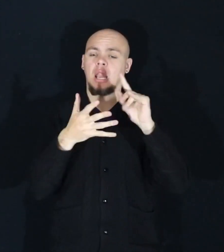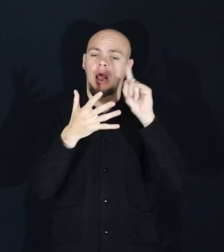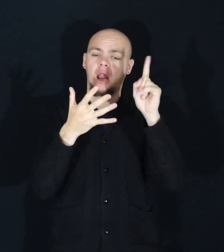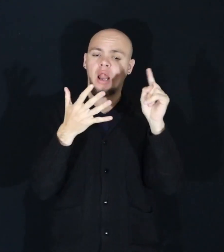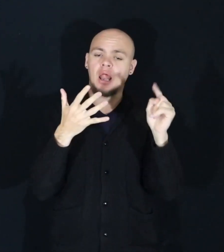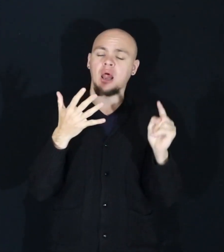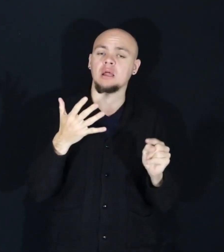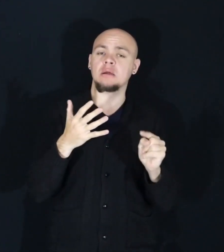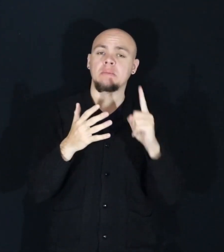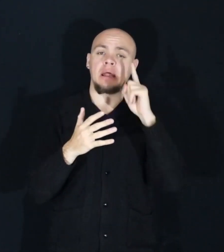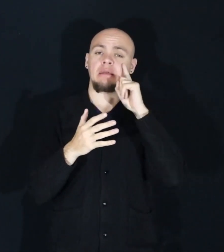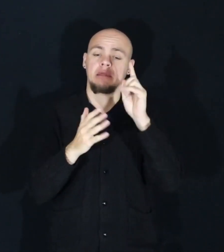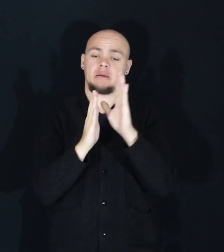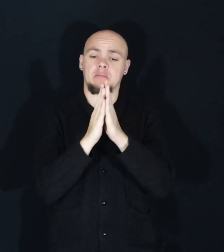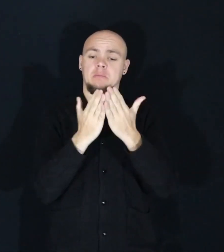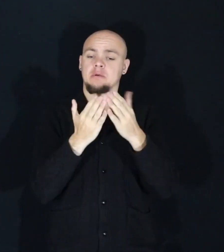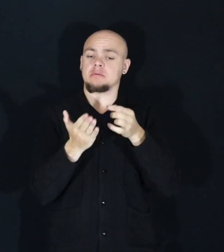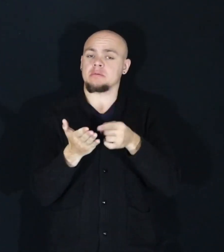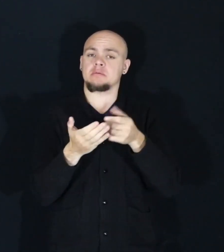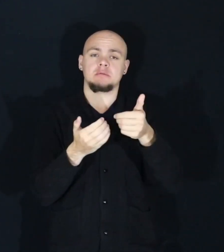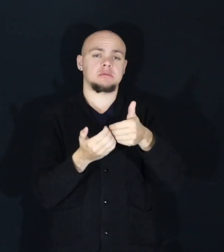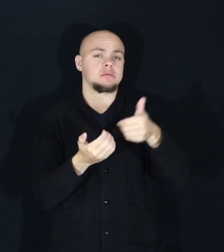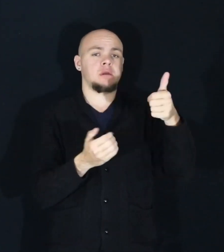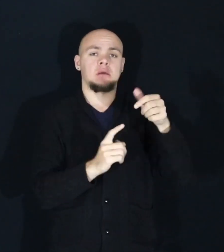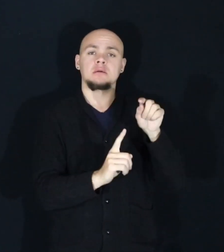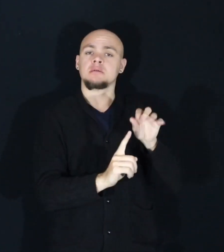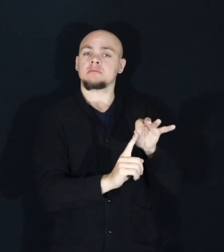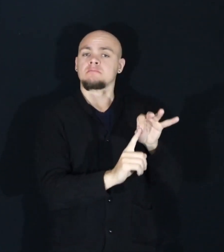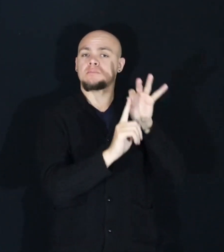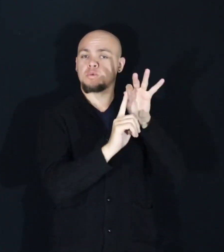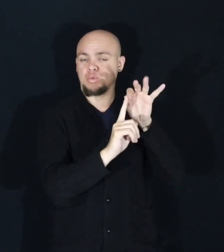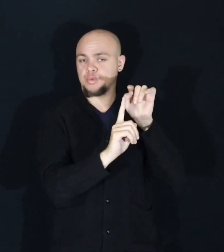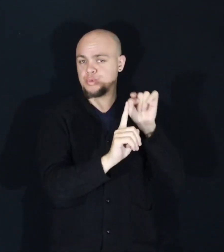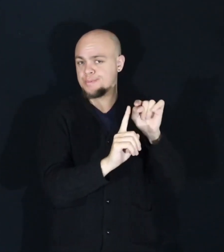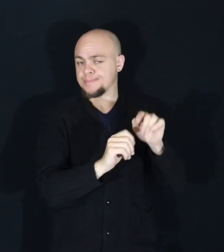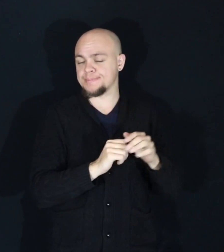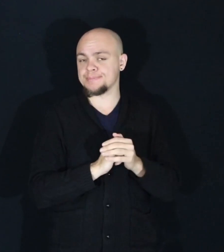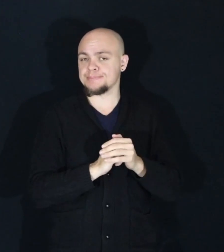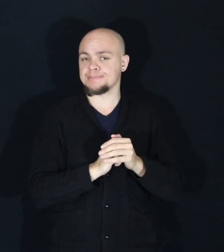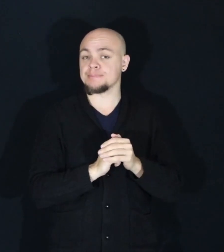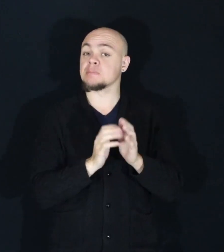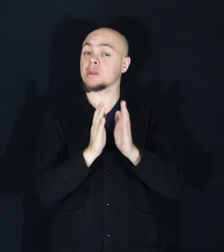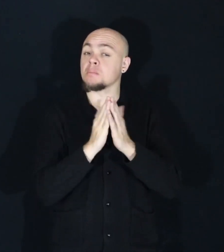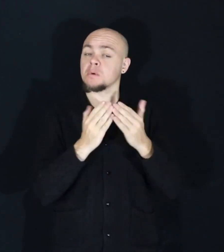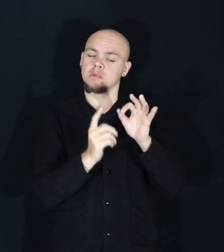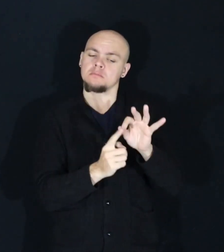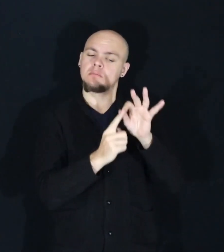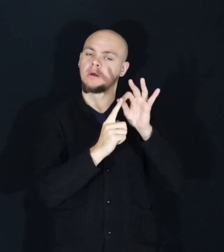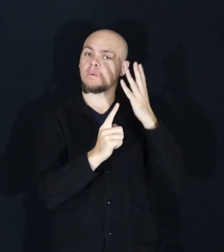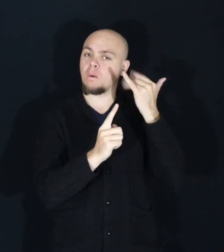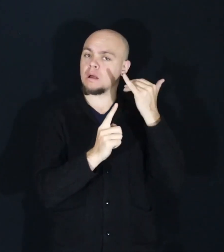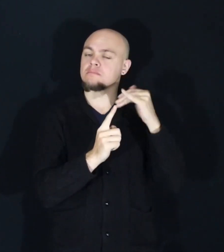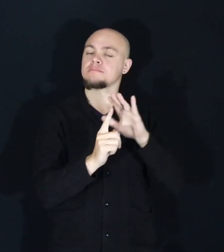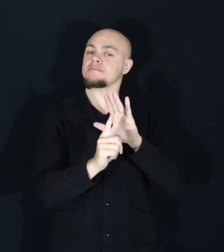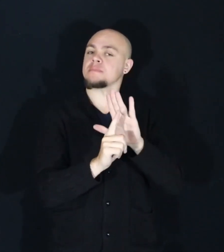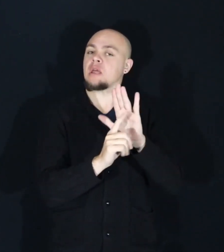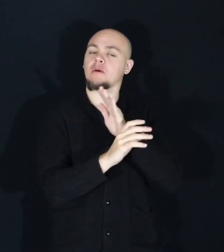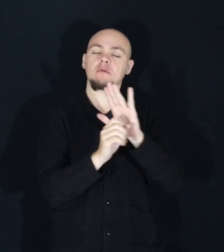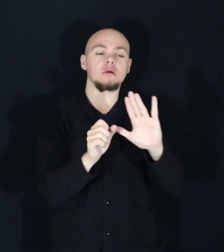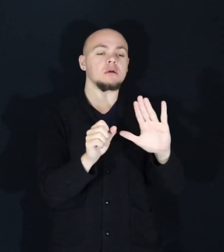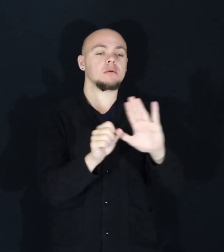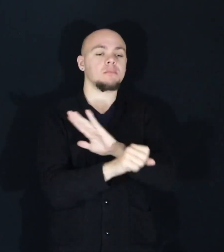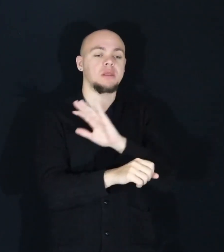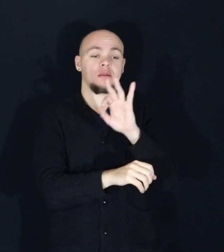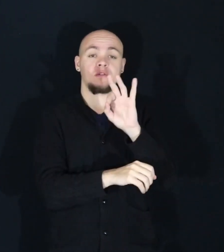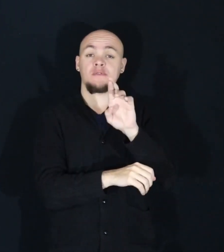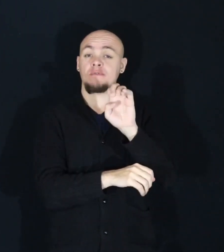I believe books are entirely set apart from every category. What makes them stand out is their complete freedom, and how when we